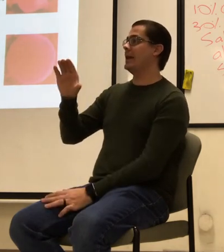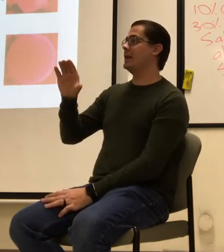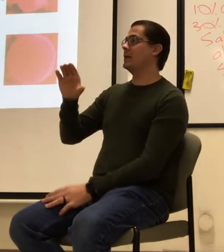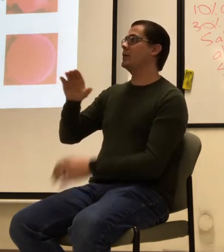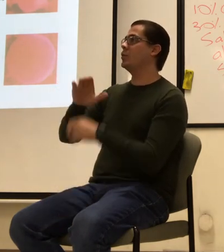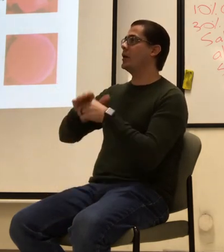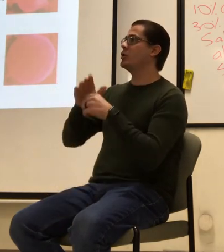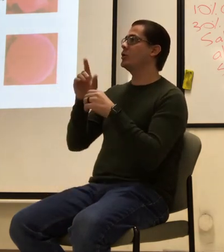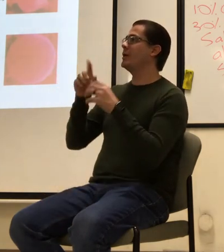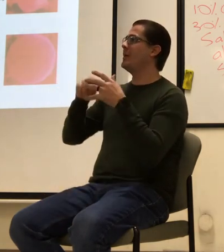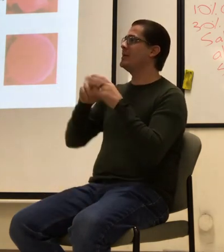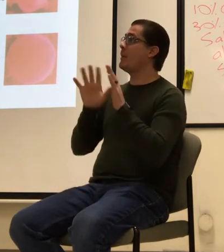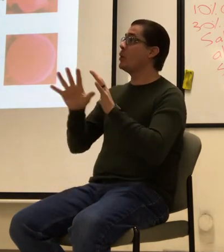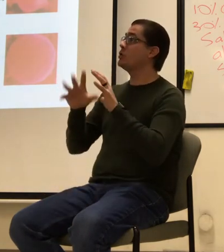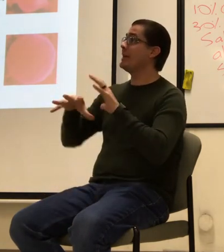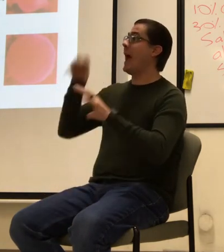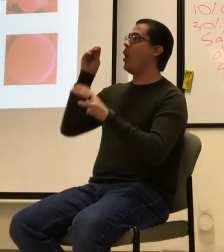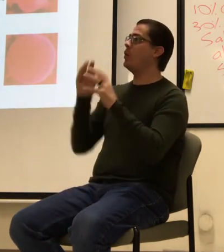it's pushing out.